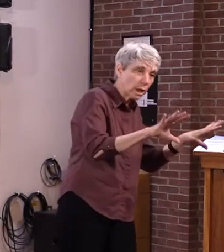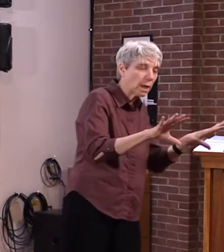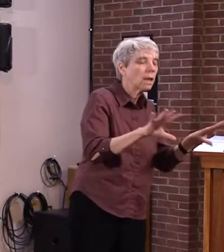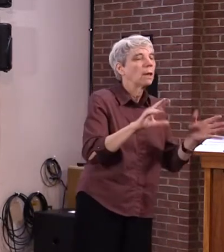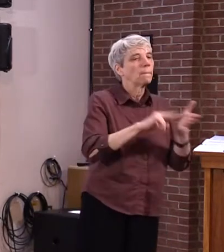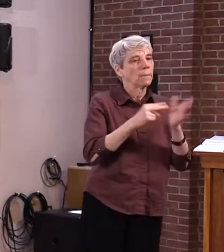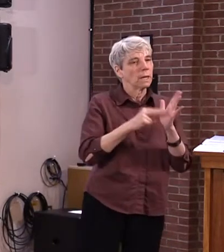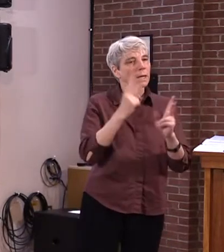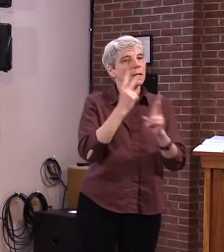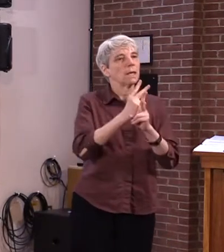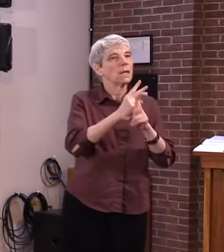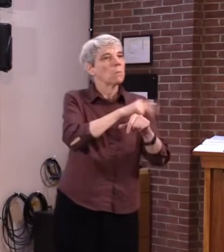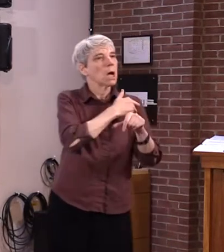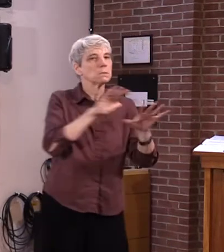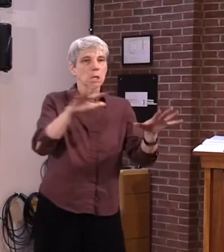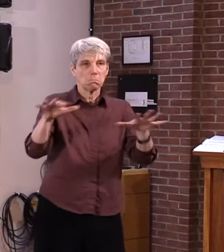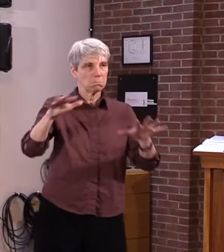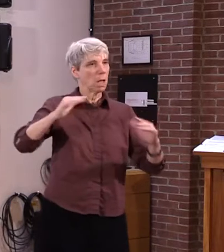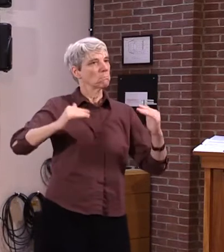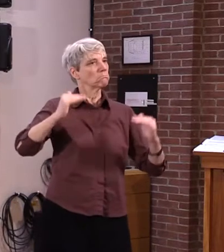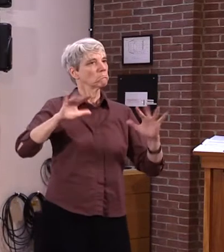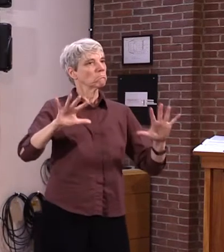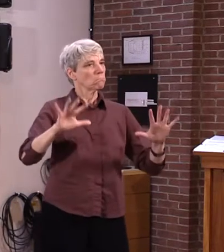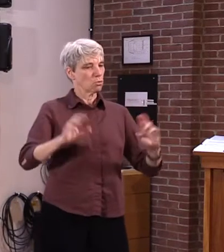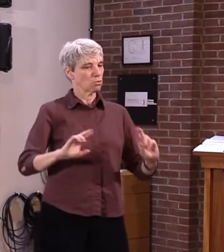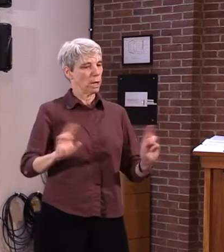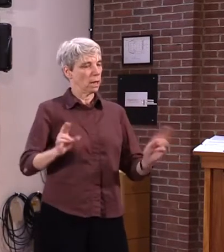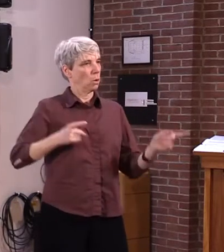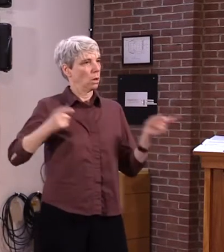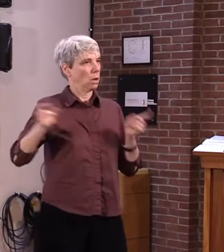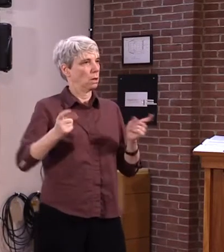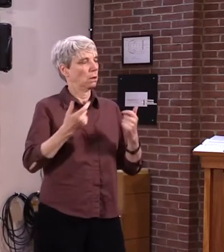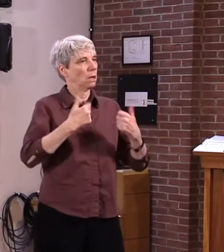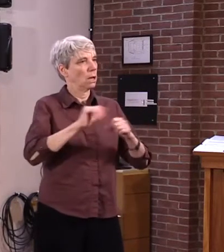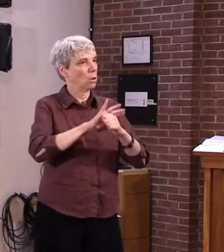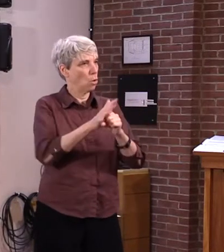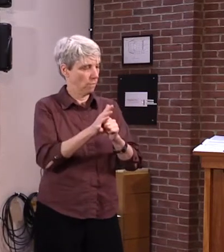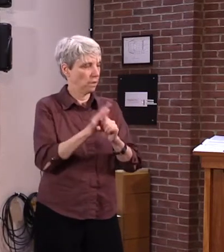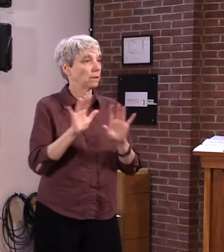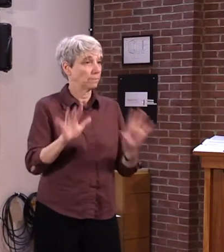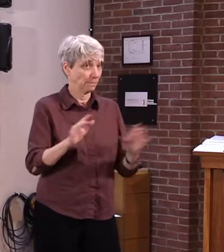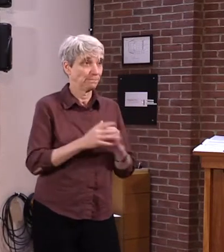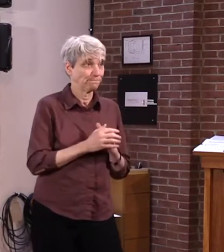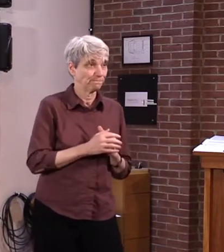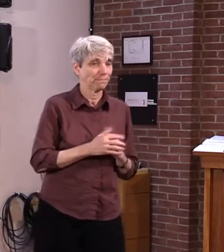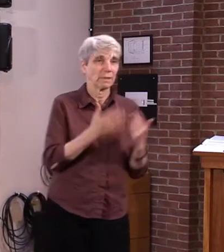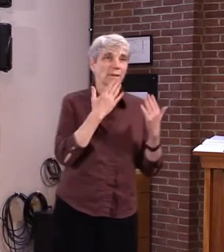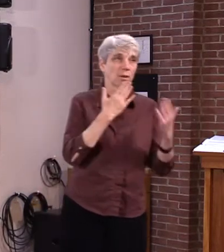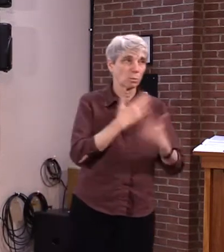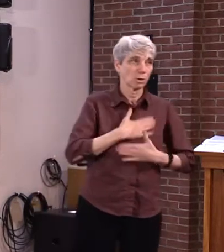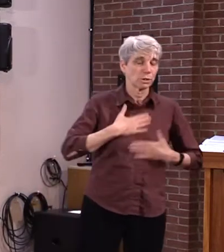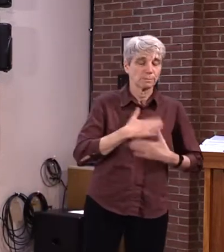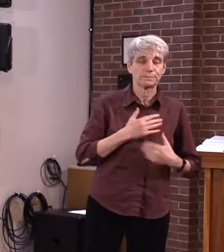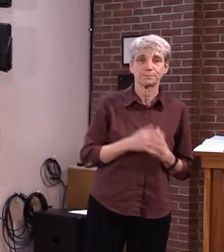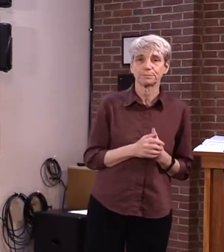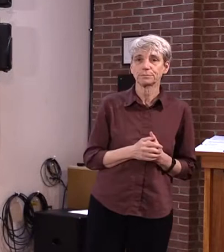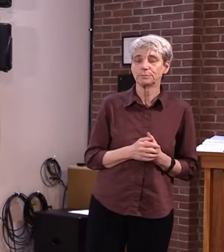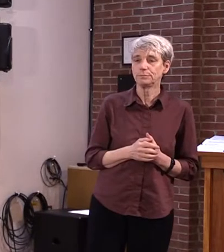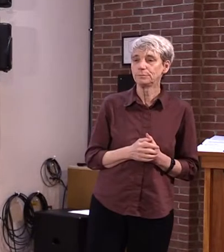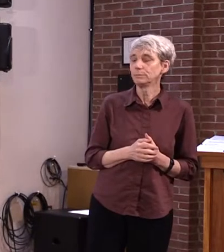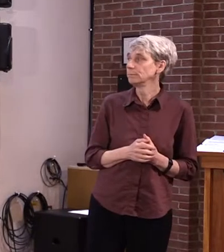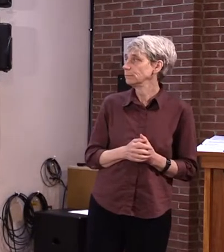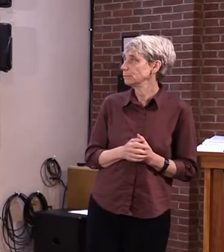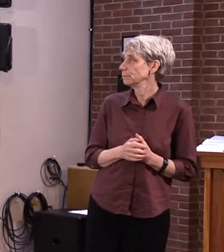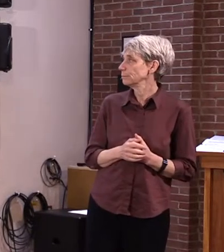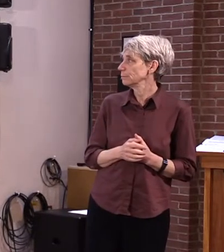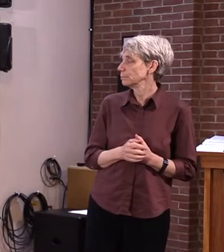hospital capacity stays free and clear for those that need treatment throughout the rest of the fall and into the winter.